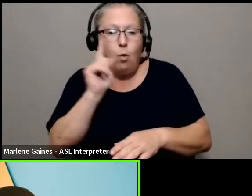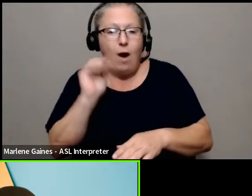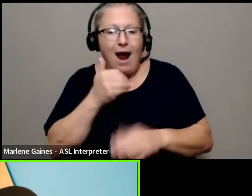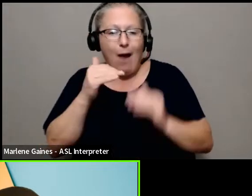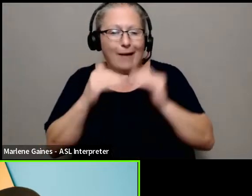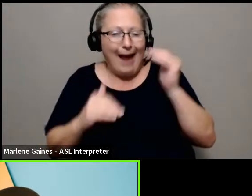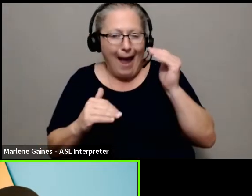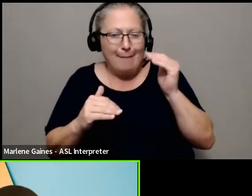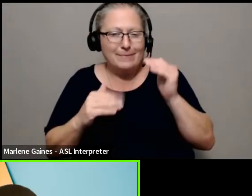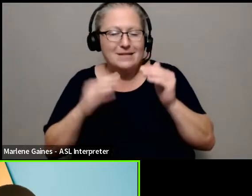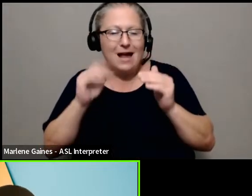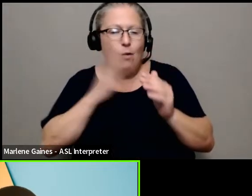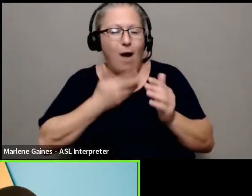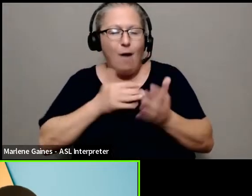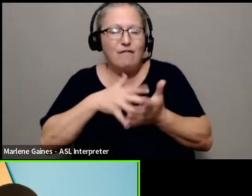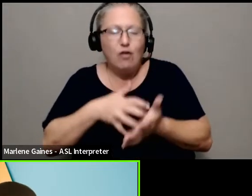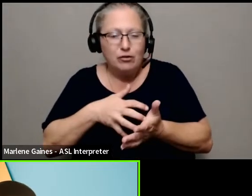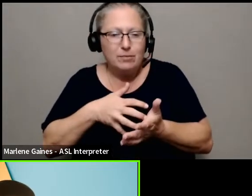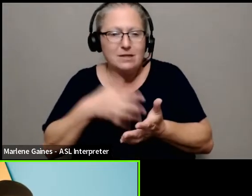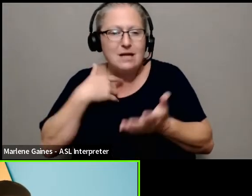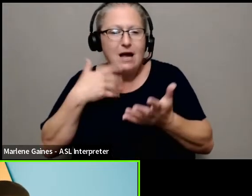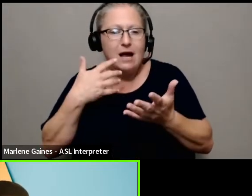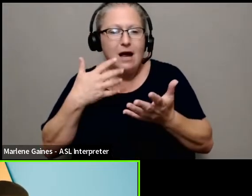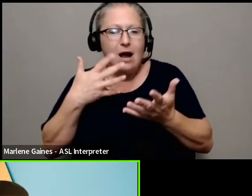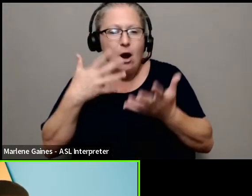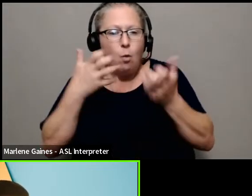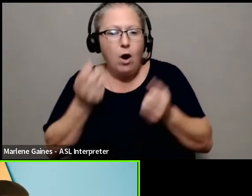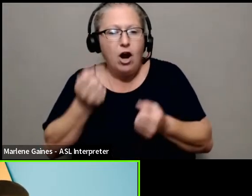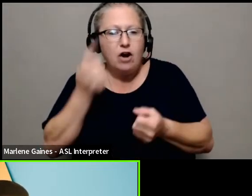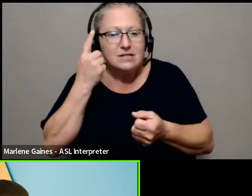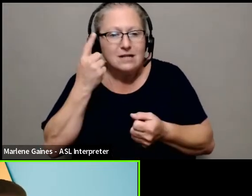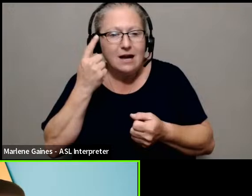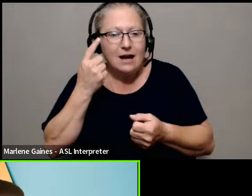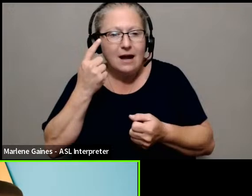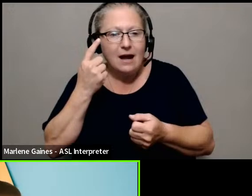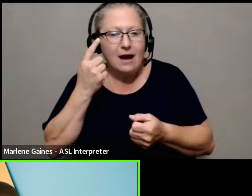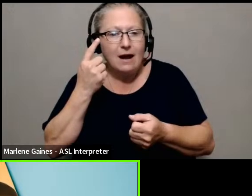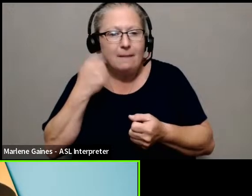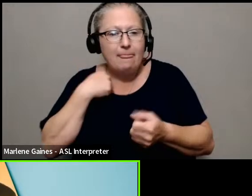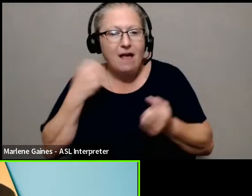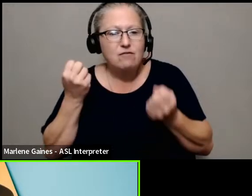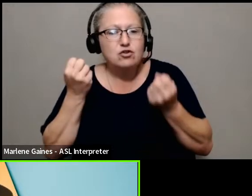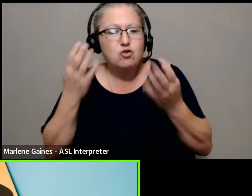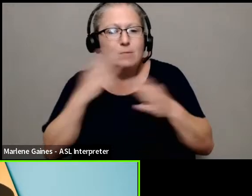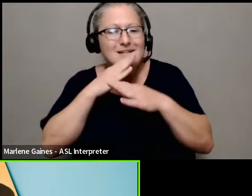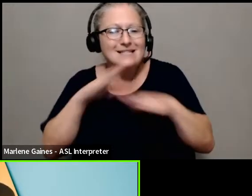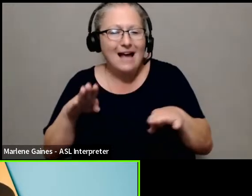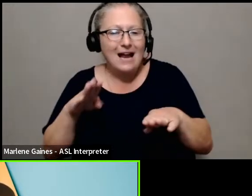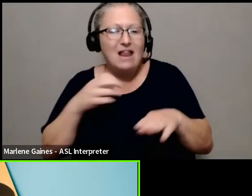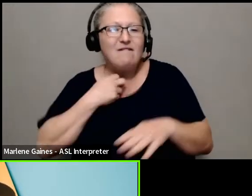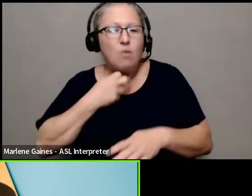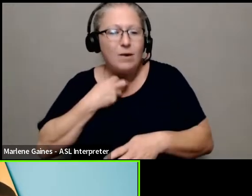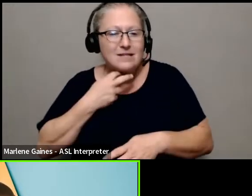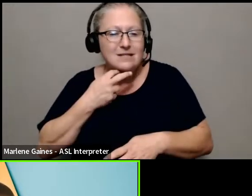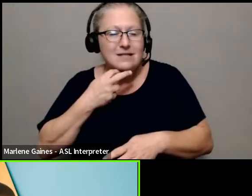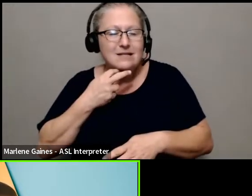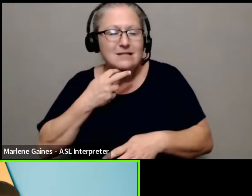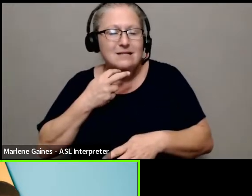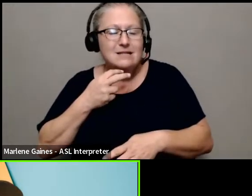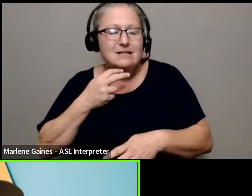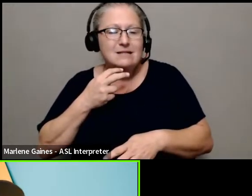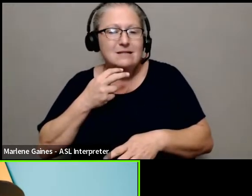are, where our vulnerabilities are. And I want us to understand that there's so many silent voices that have